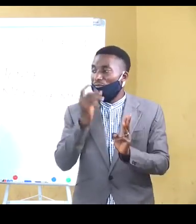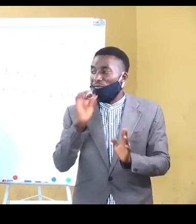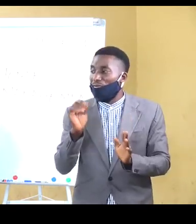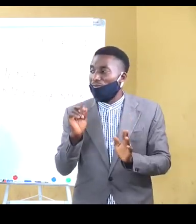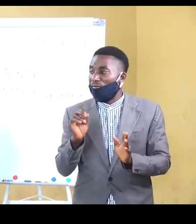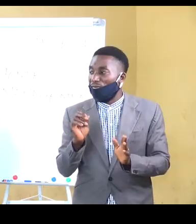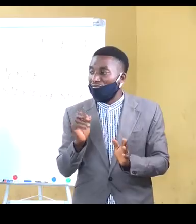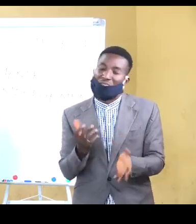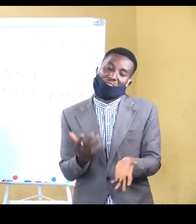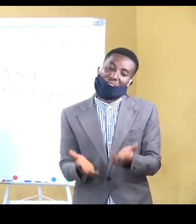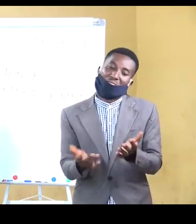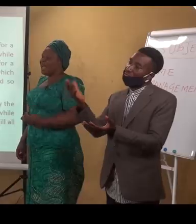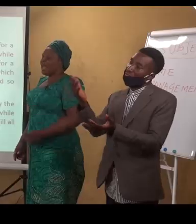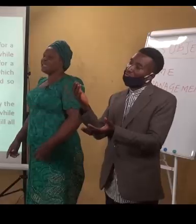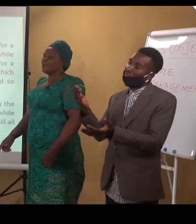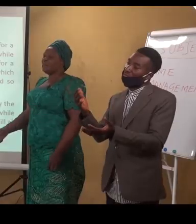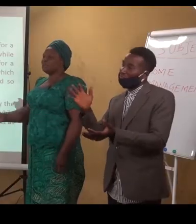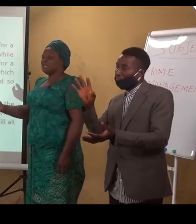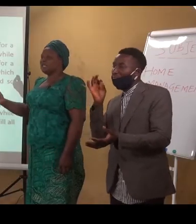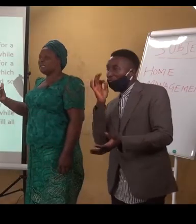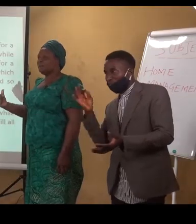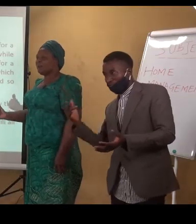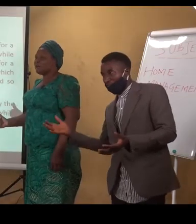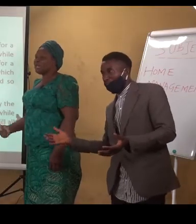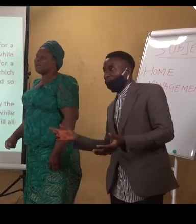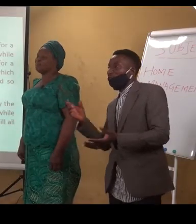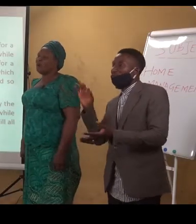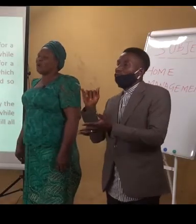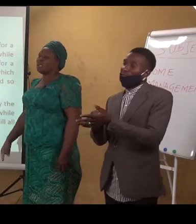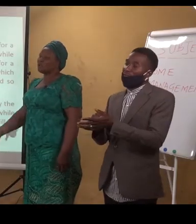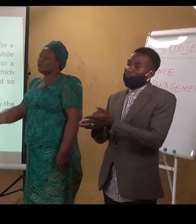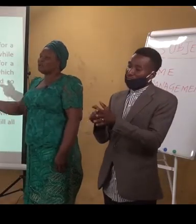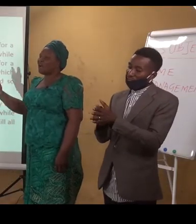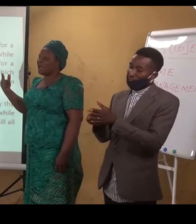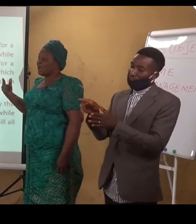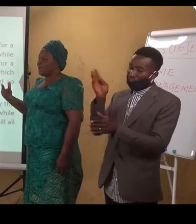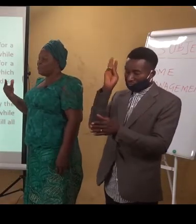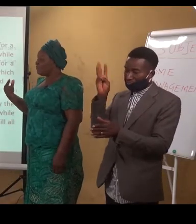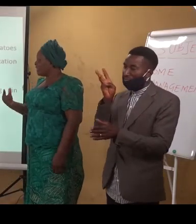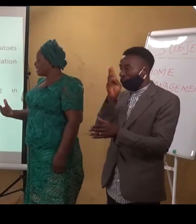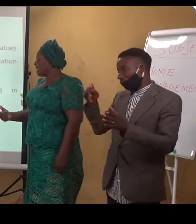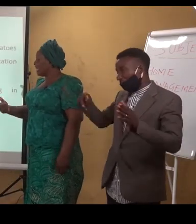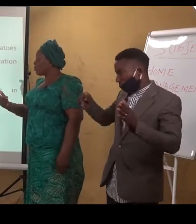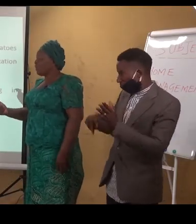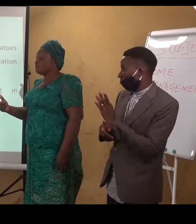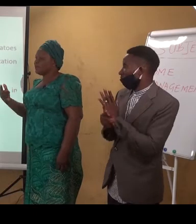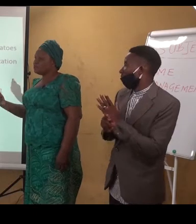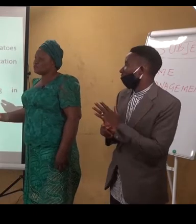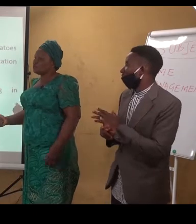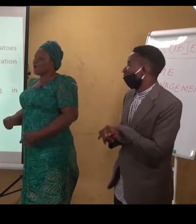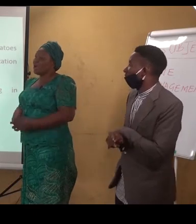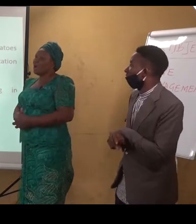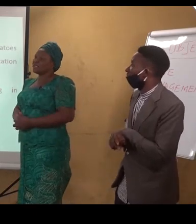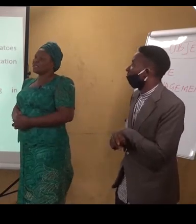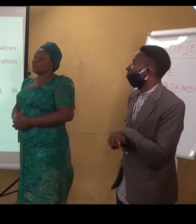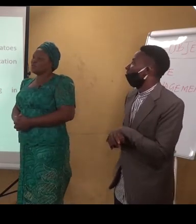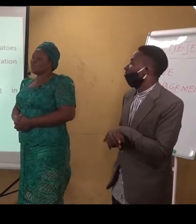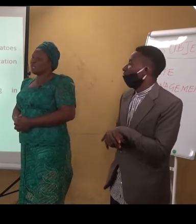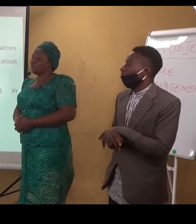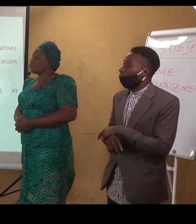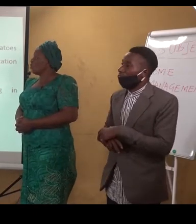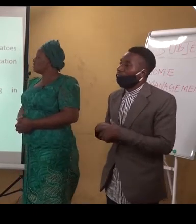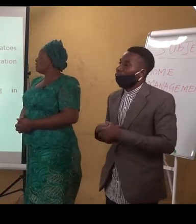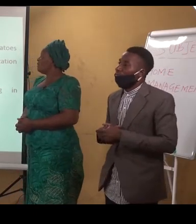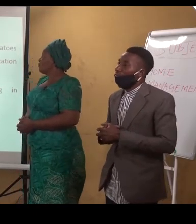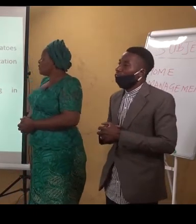with a metal cover, and then putting it in the pot and boil it over and over again like 1 to 2 hours